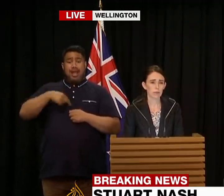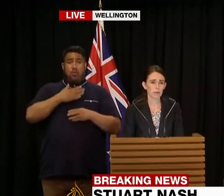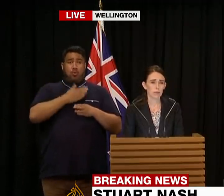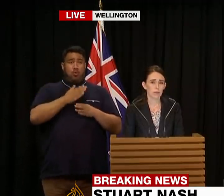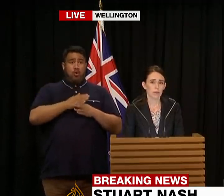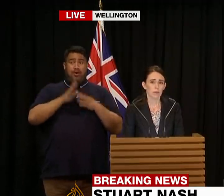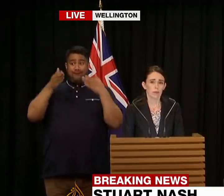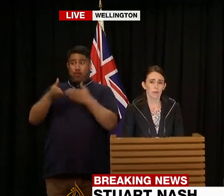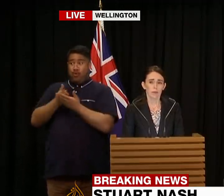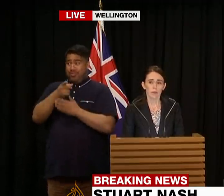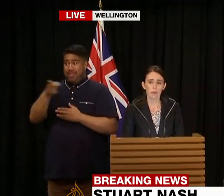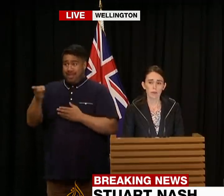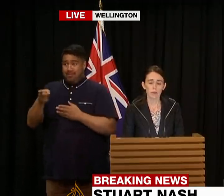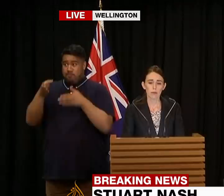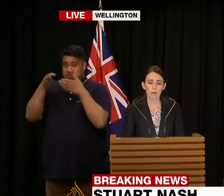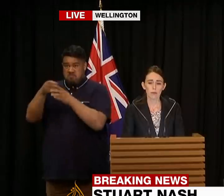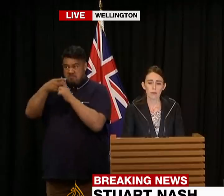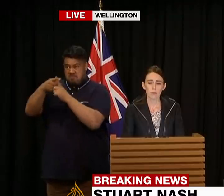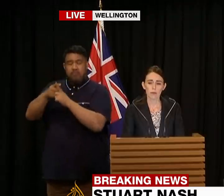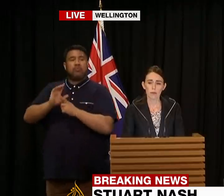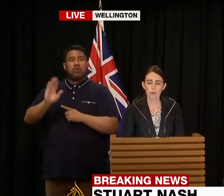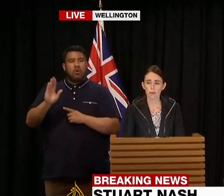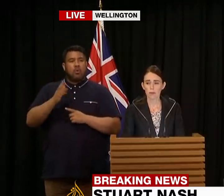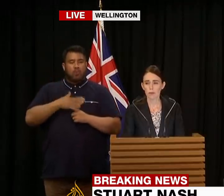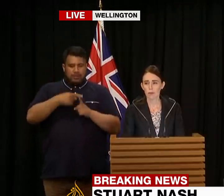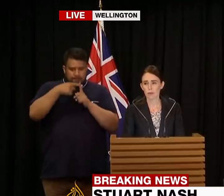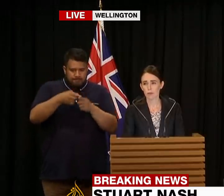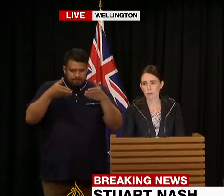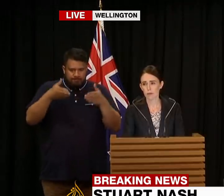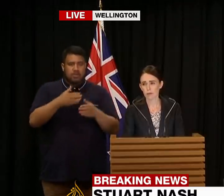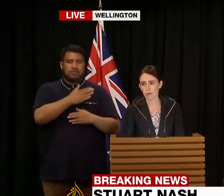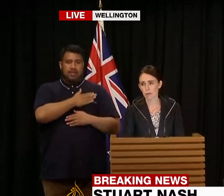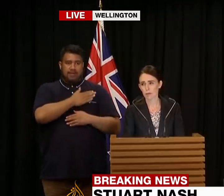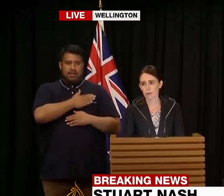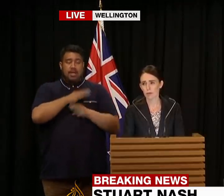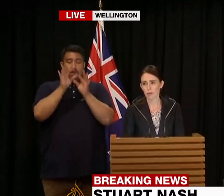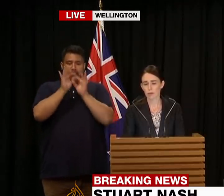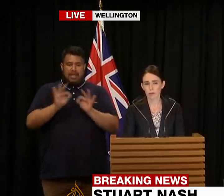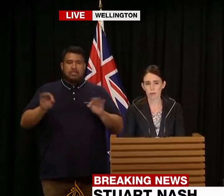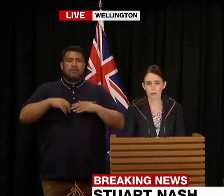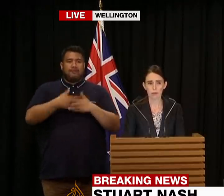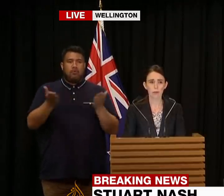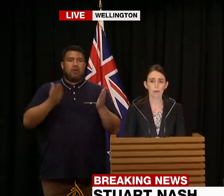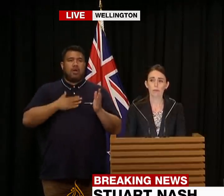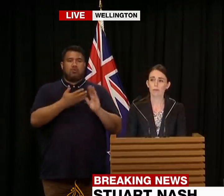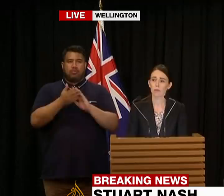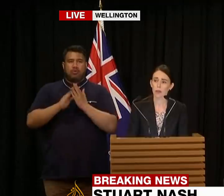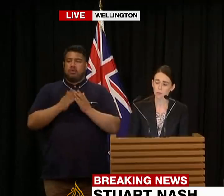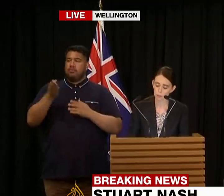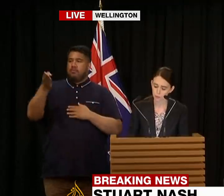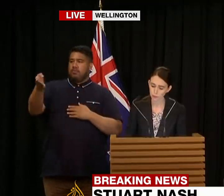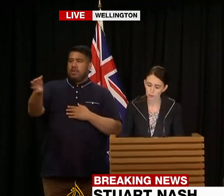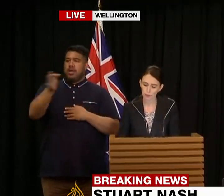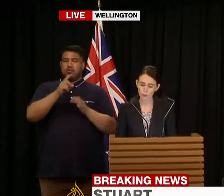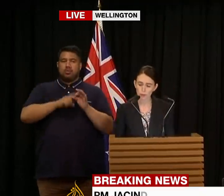them. Our focus is on ensuring the immediate safety and peace of mind of our communities. Prime Minister, does